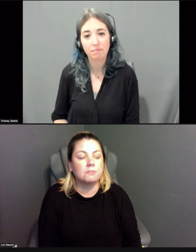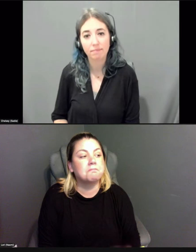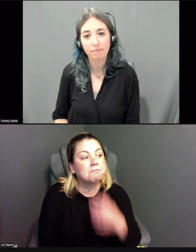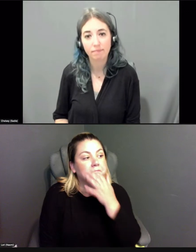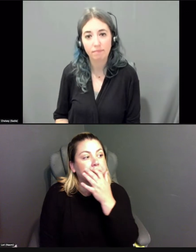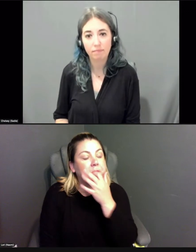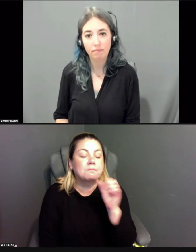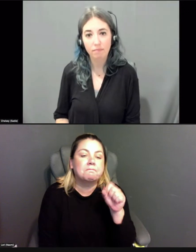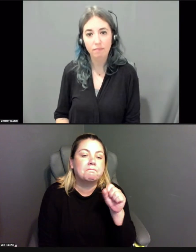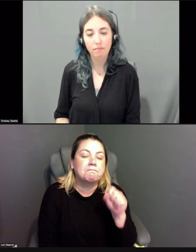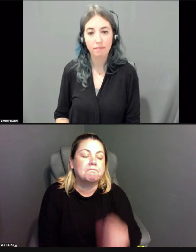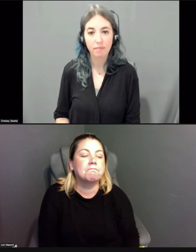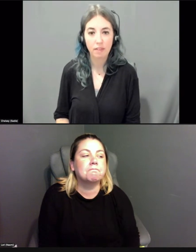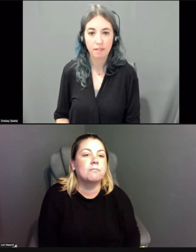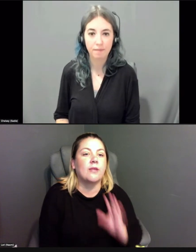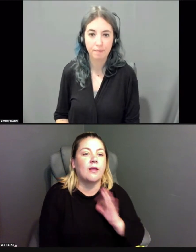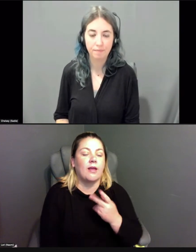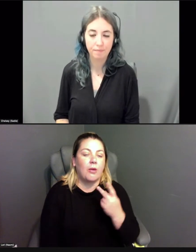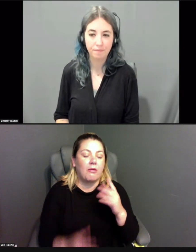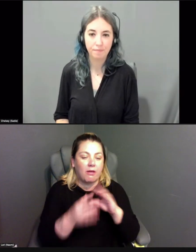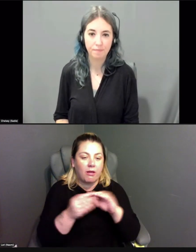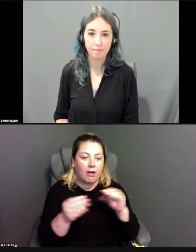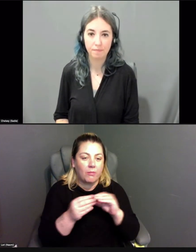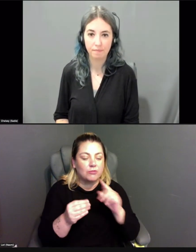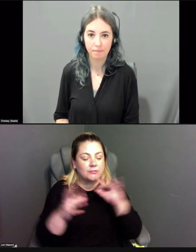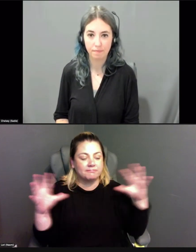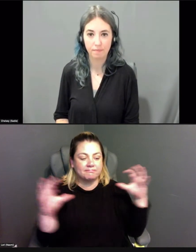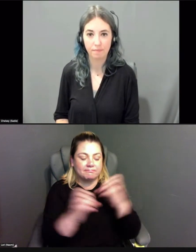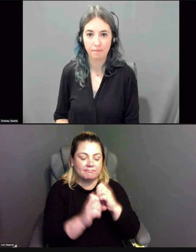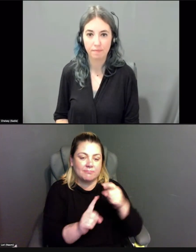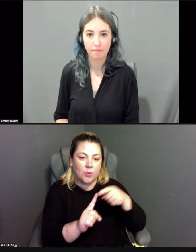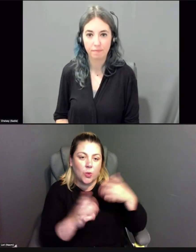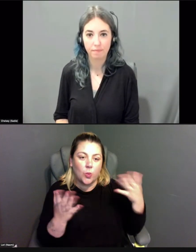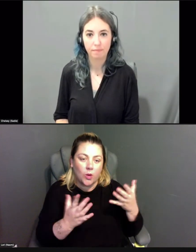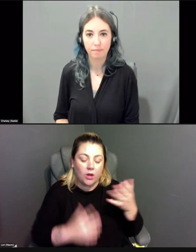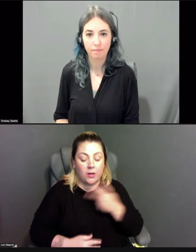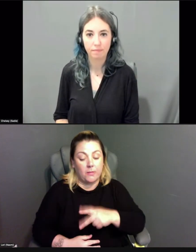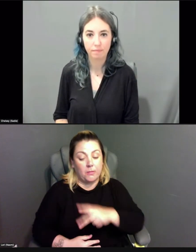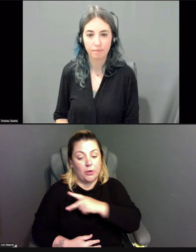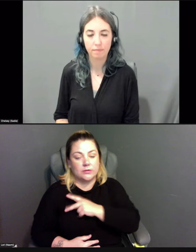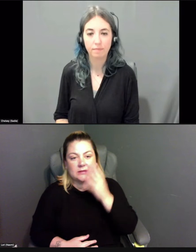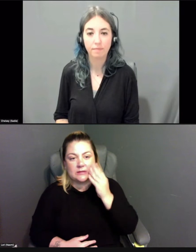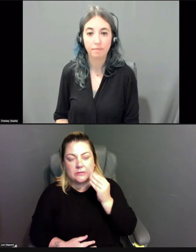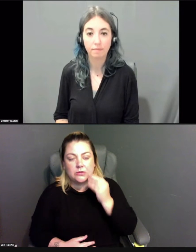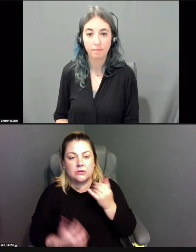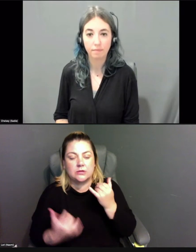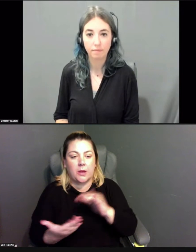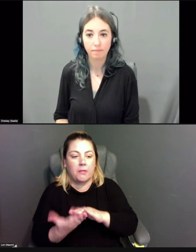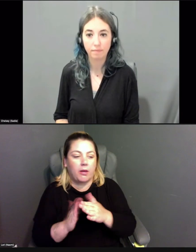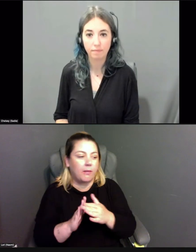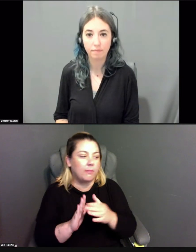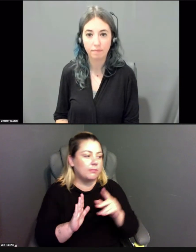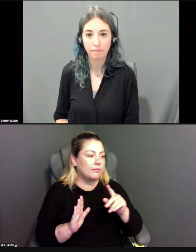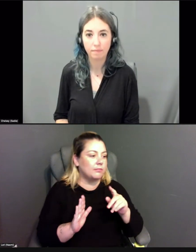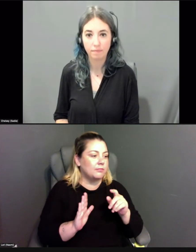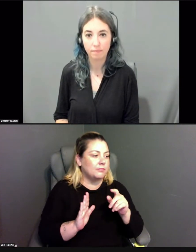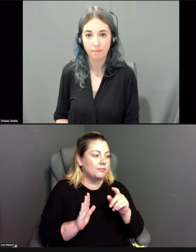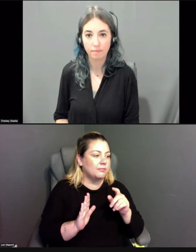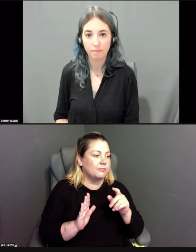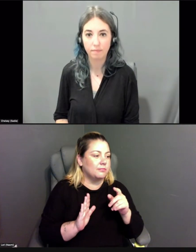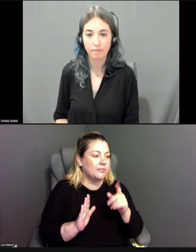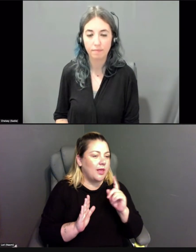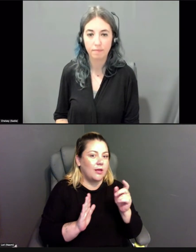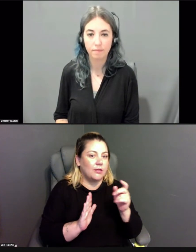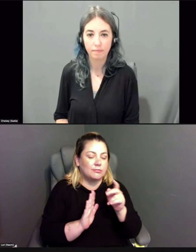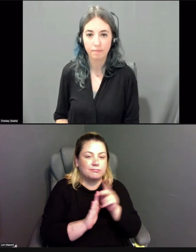boils down to is taking personal experience and making it prescriptive. Yes. So like, it doesn't even matter. Like,